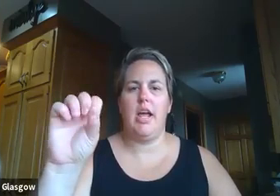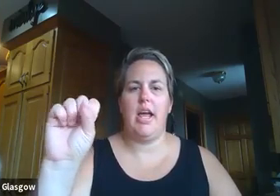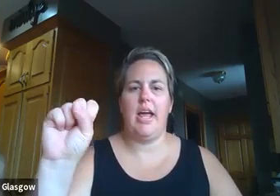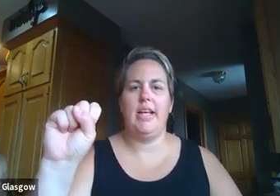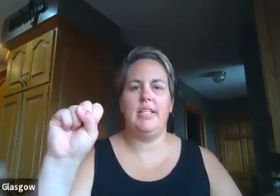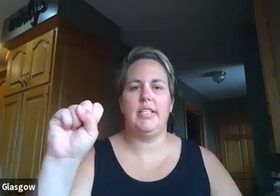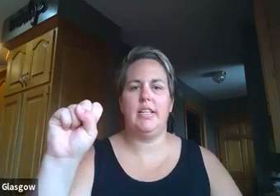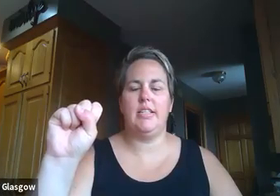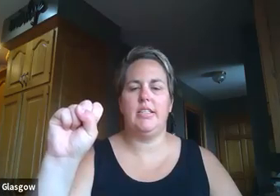S,